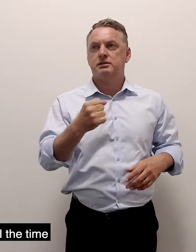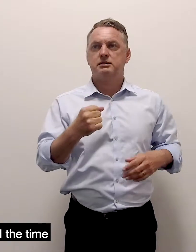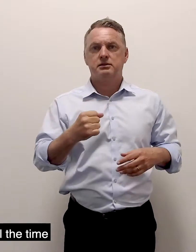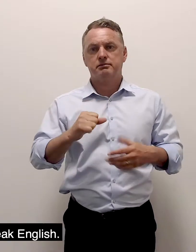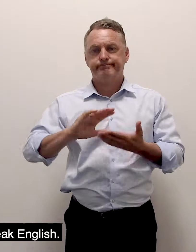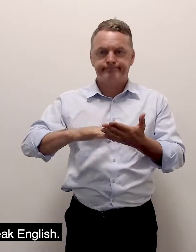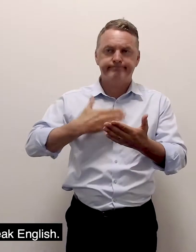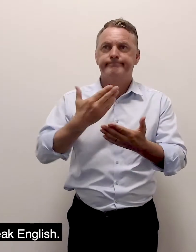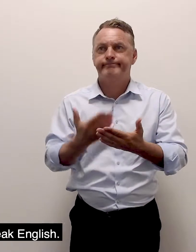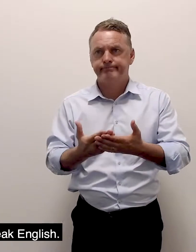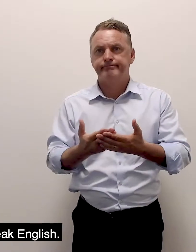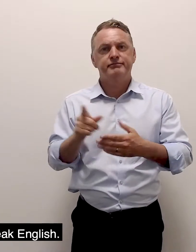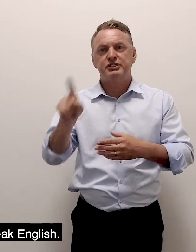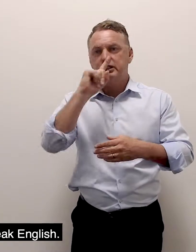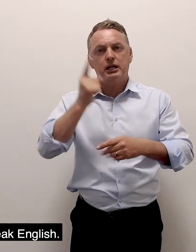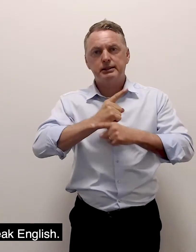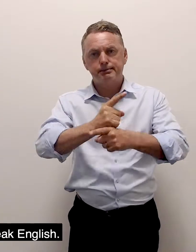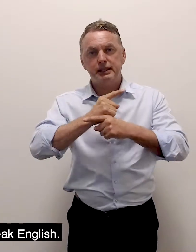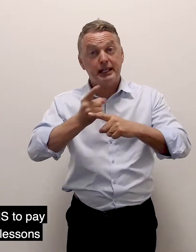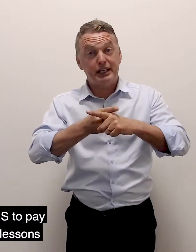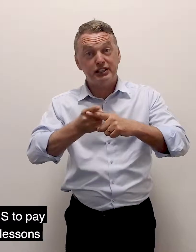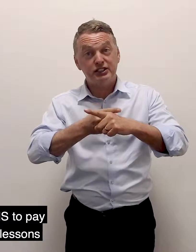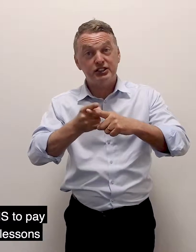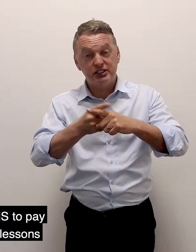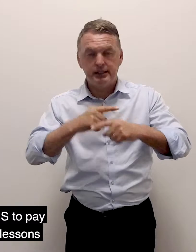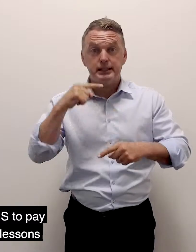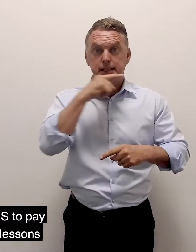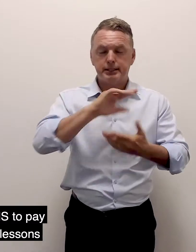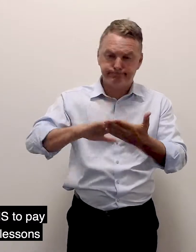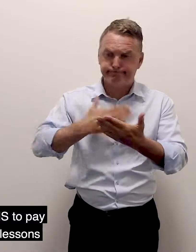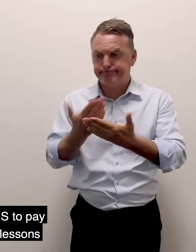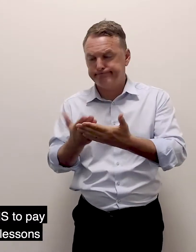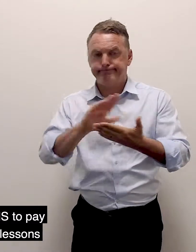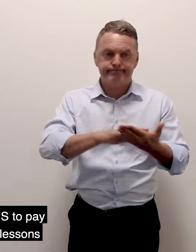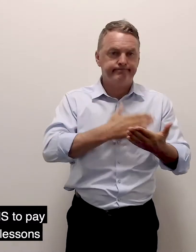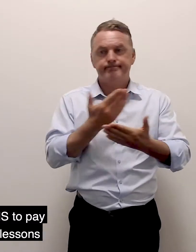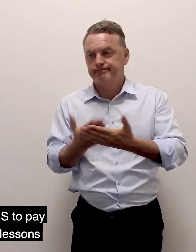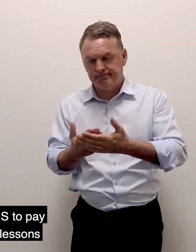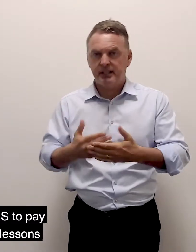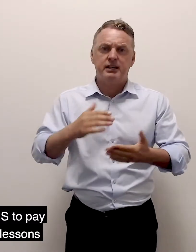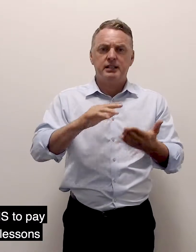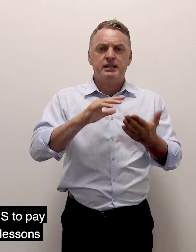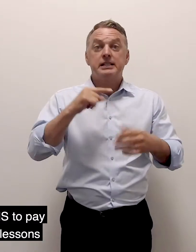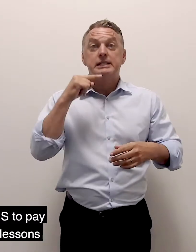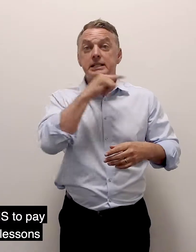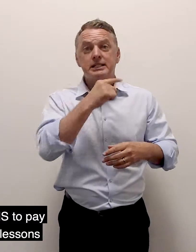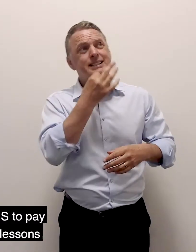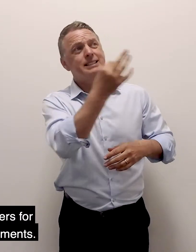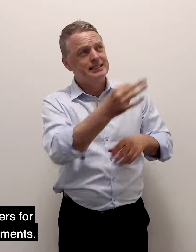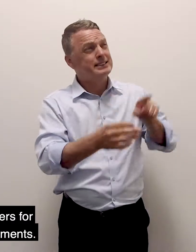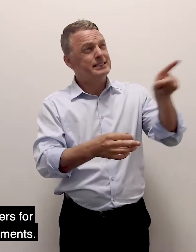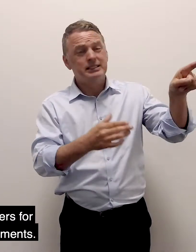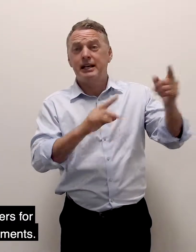all the time because she cannot speak English. Her son wants the NDIS to pay for Athena's English